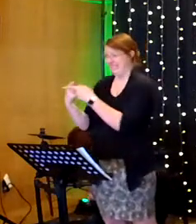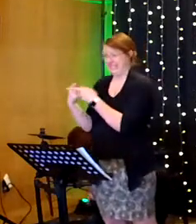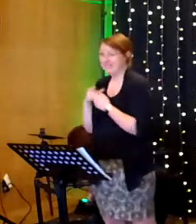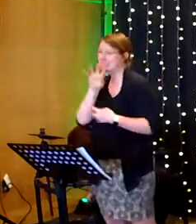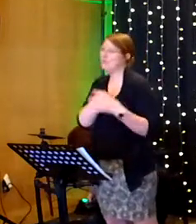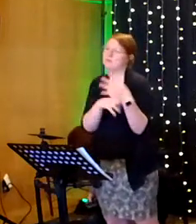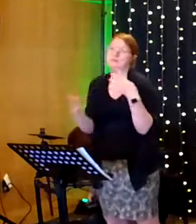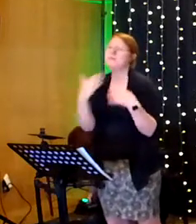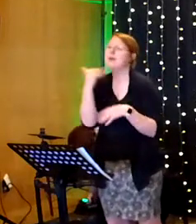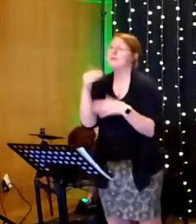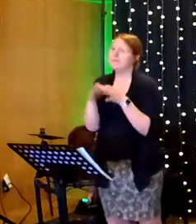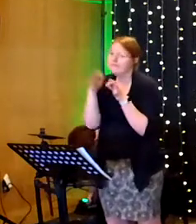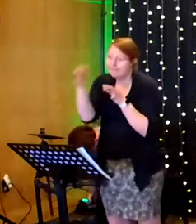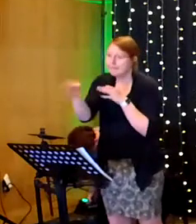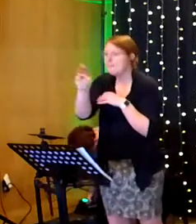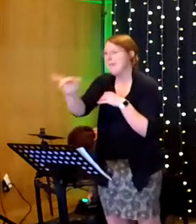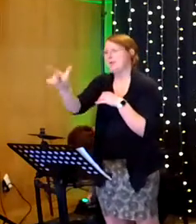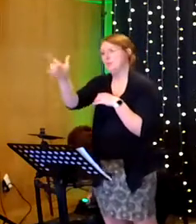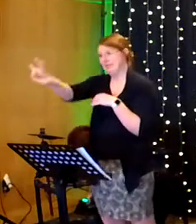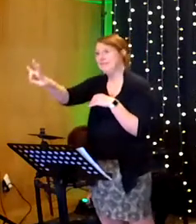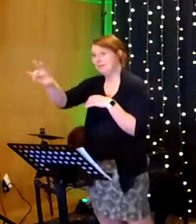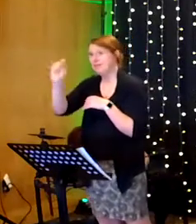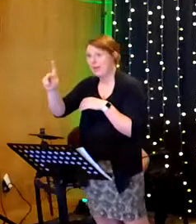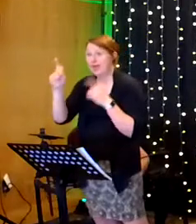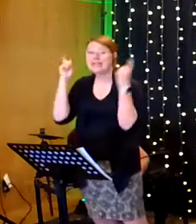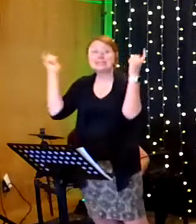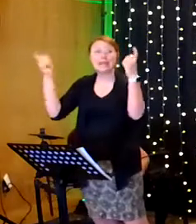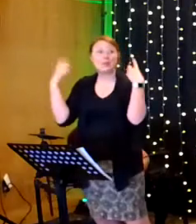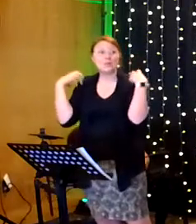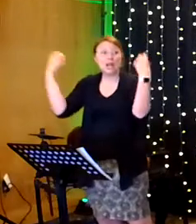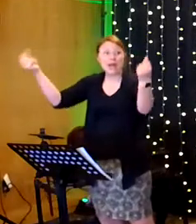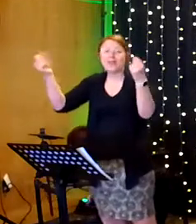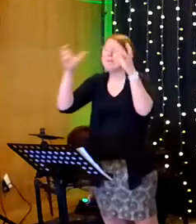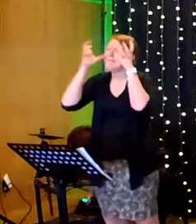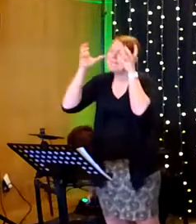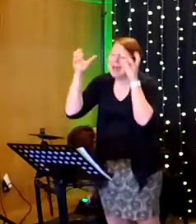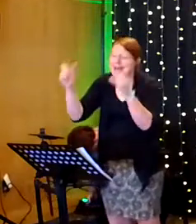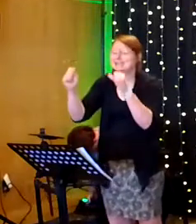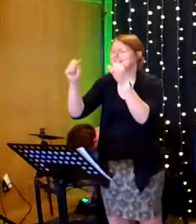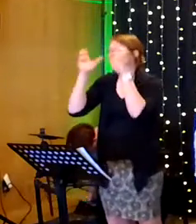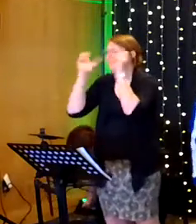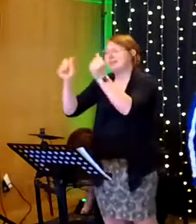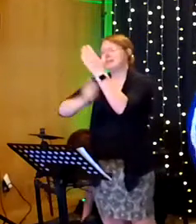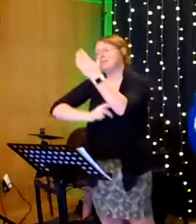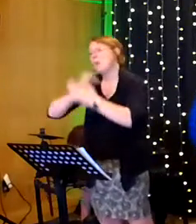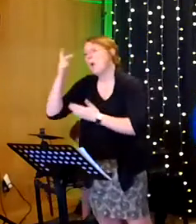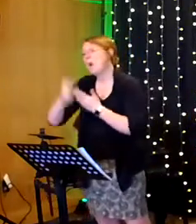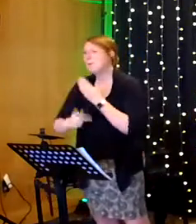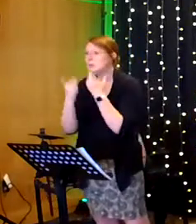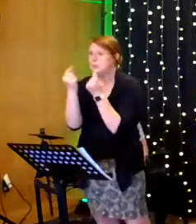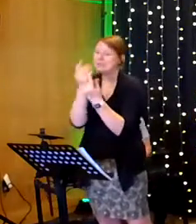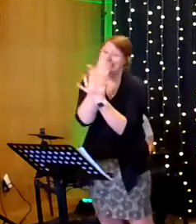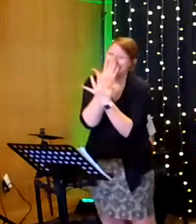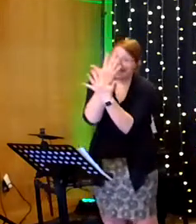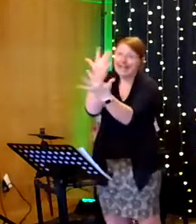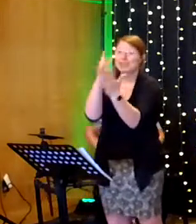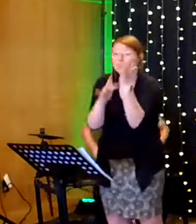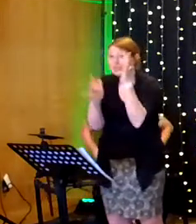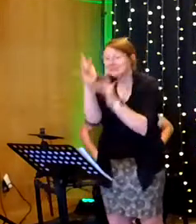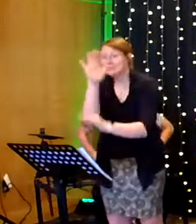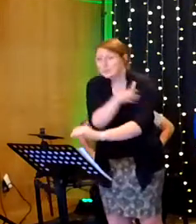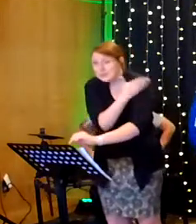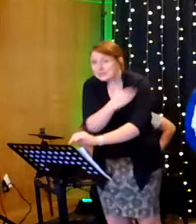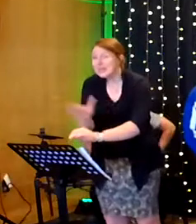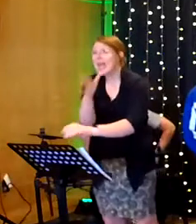So come on out on the 27th. Celebrate Recovery is an amazing, amazing program. We do worship just like this. We do